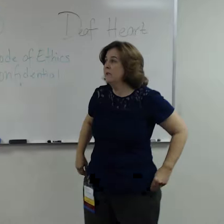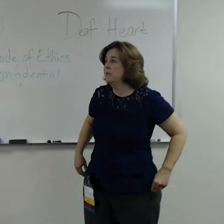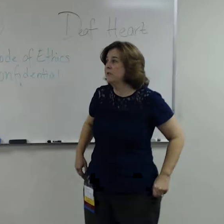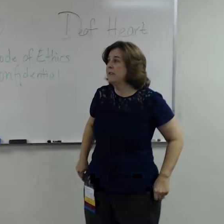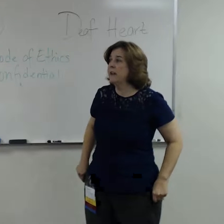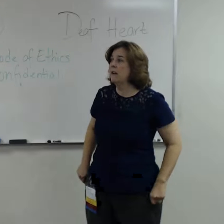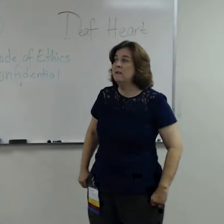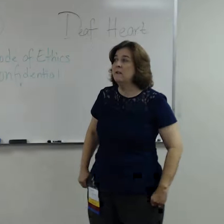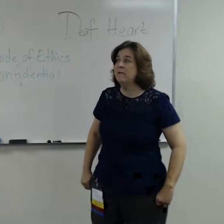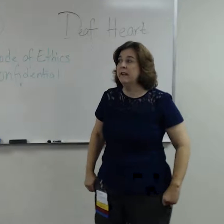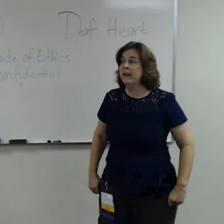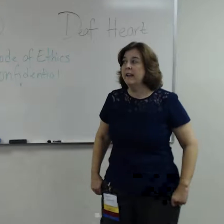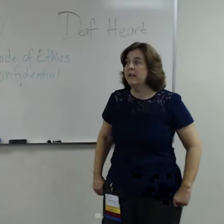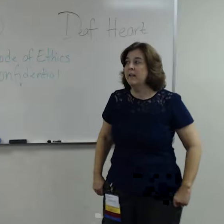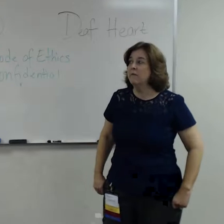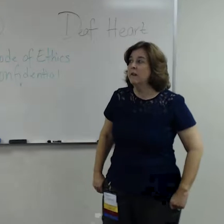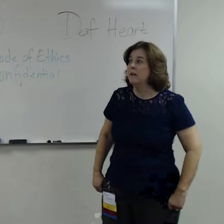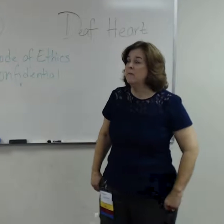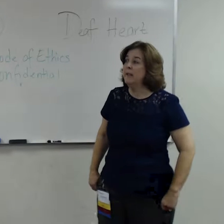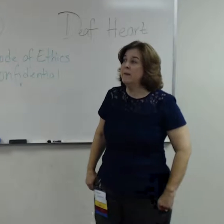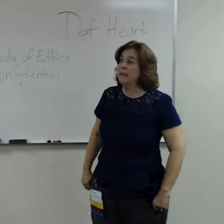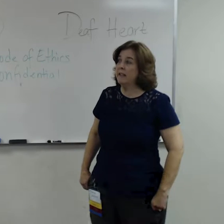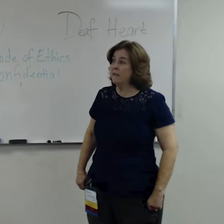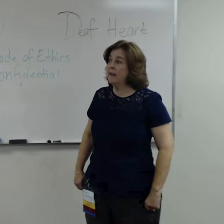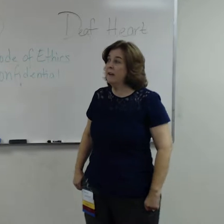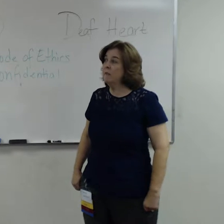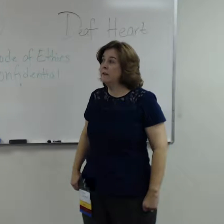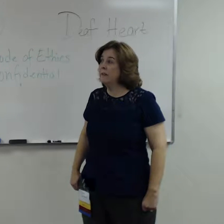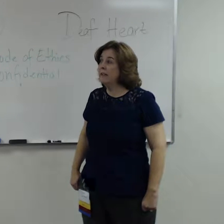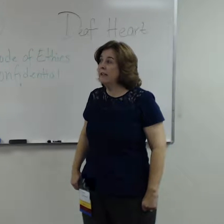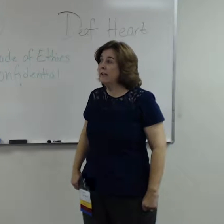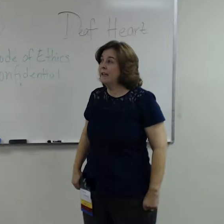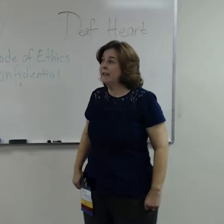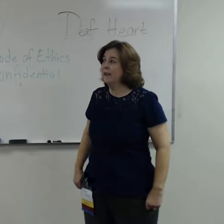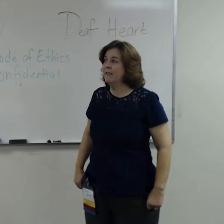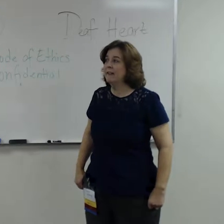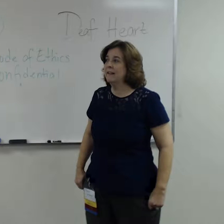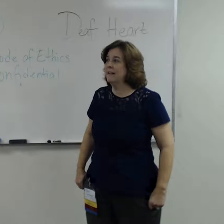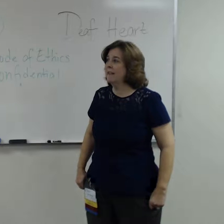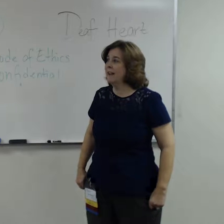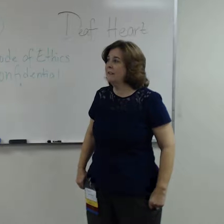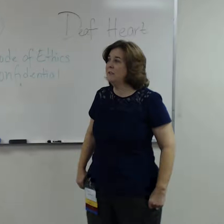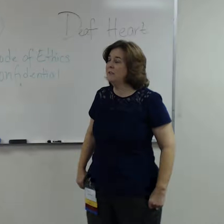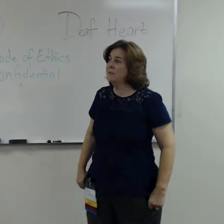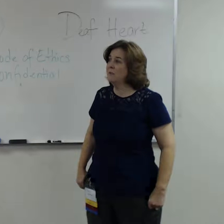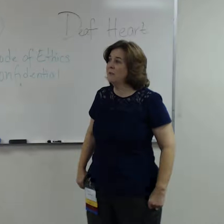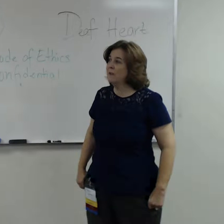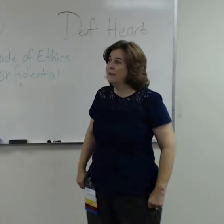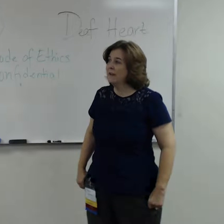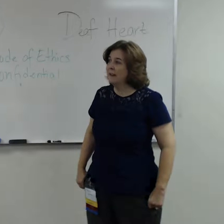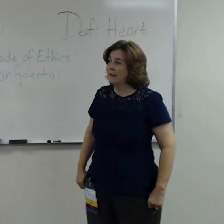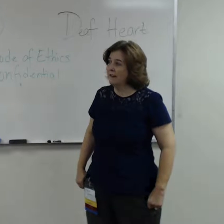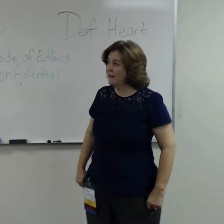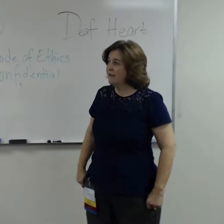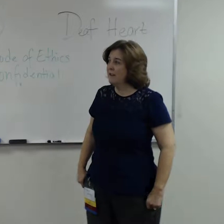churches say, oh, we can't have women. They're not equal to men. And I'm like, oh, I hate to use the word, you